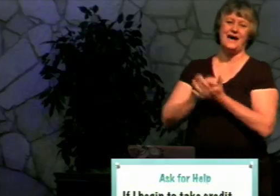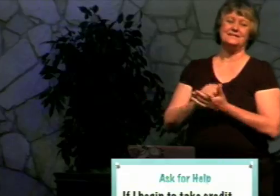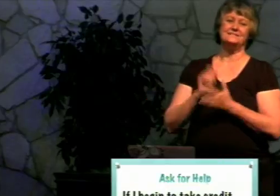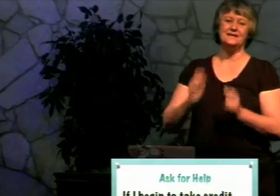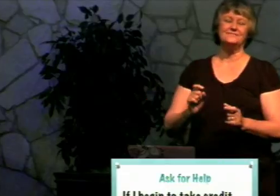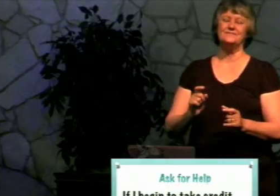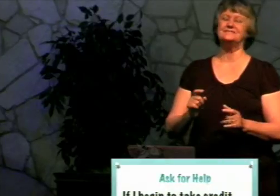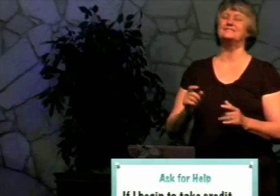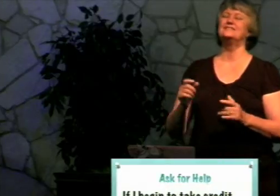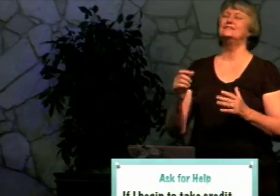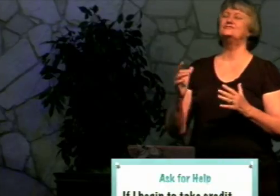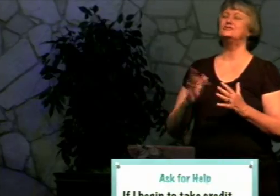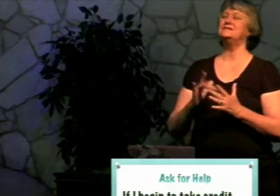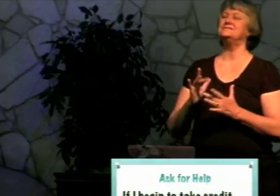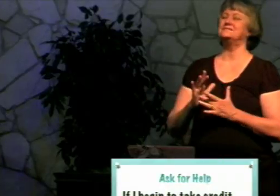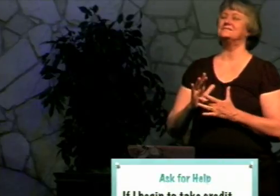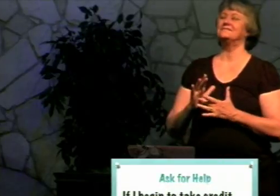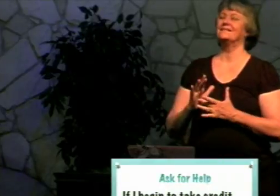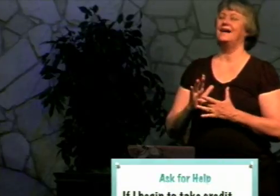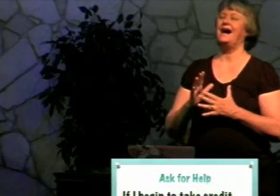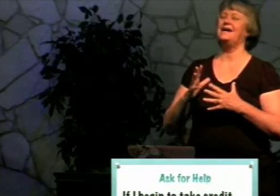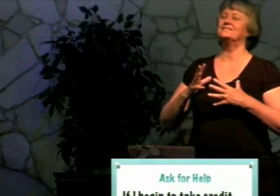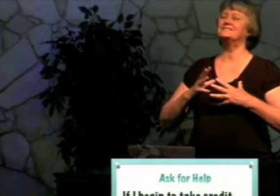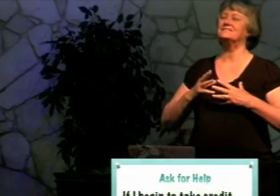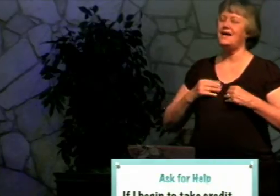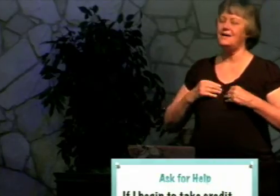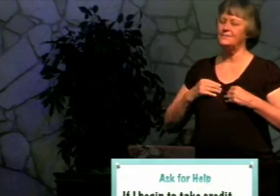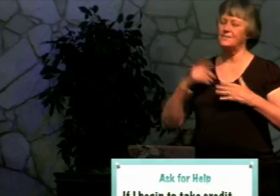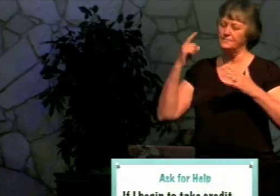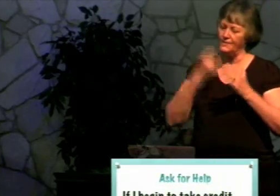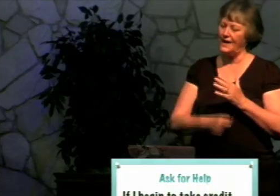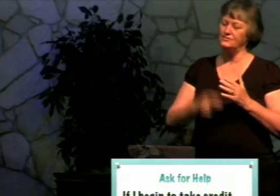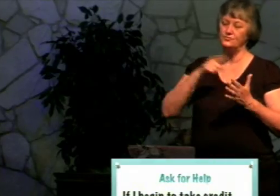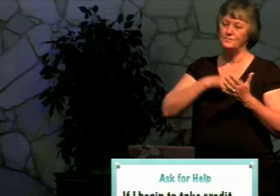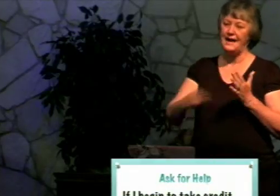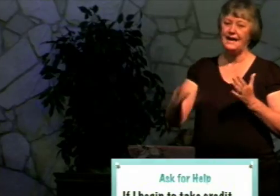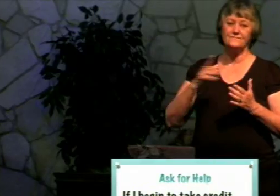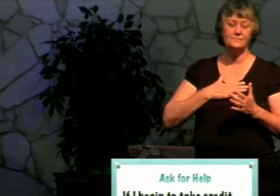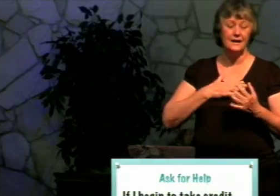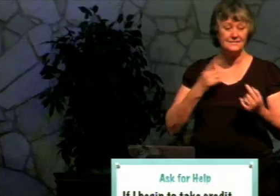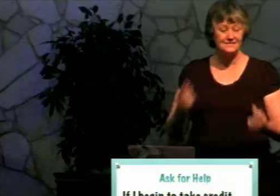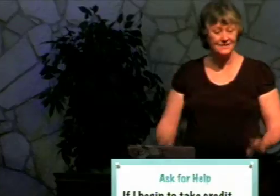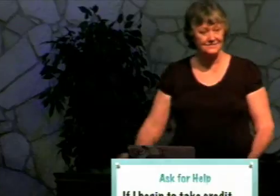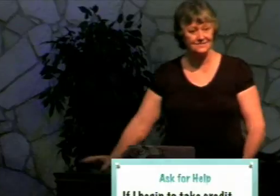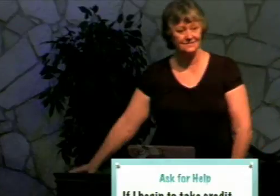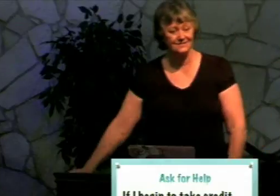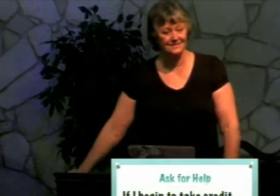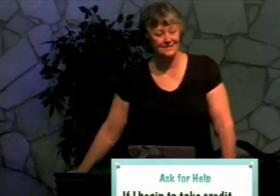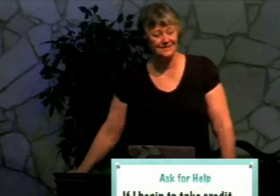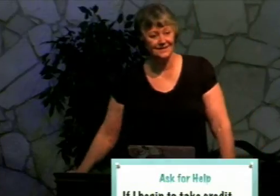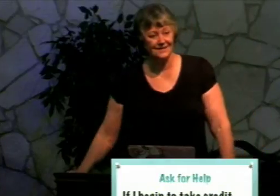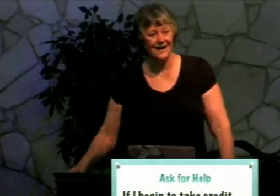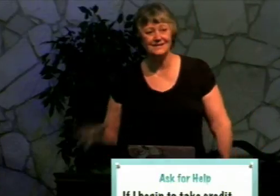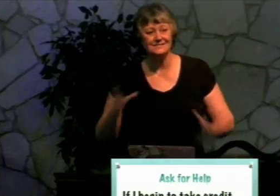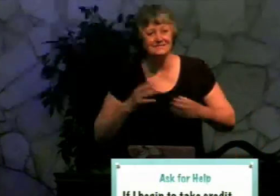that gift. And we said, Jesus, I accept the price you paid for my sins. I